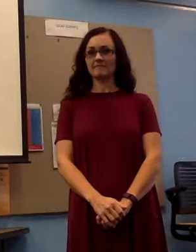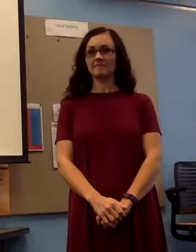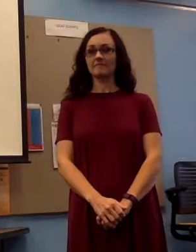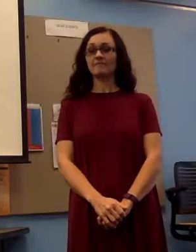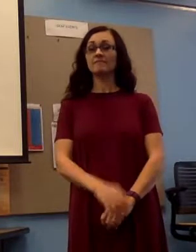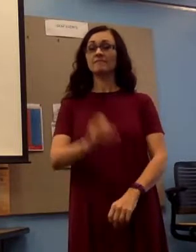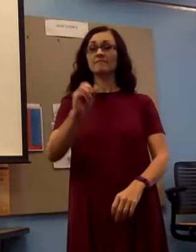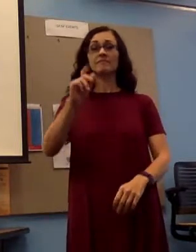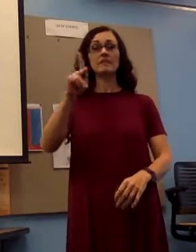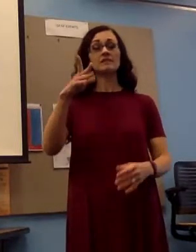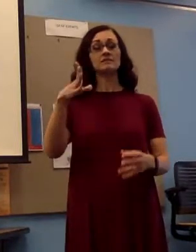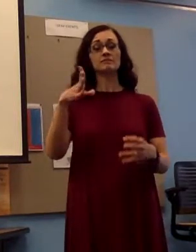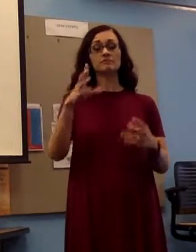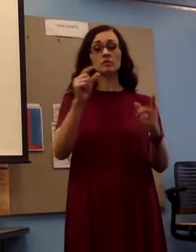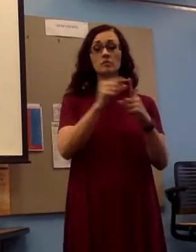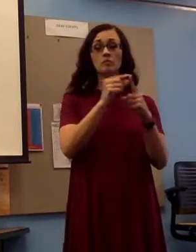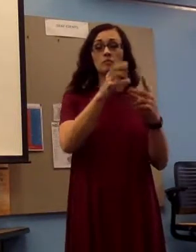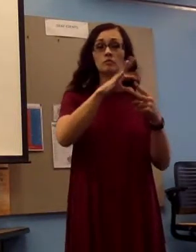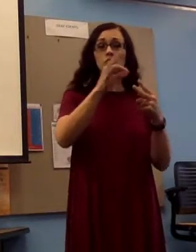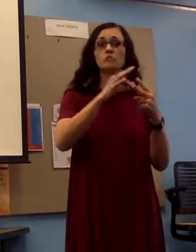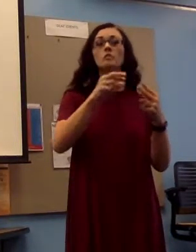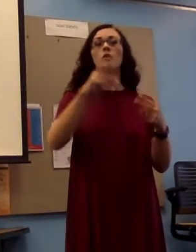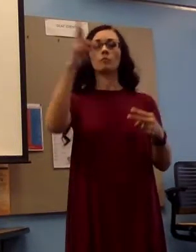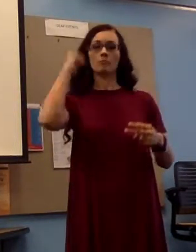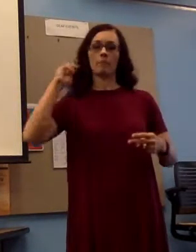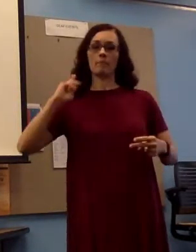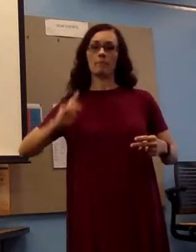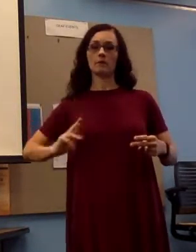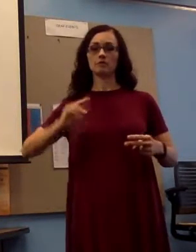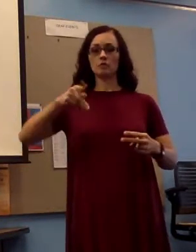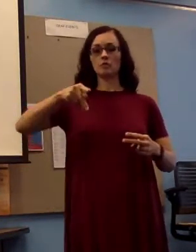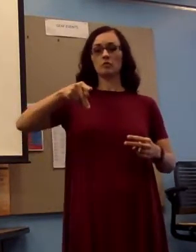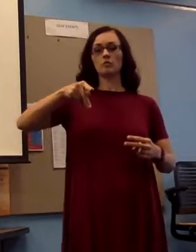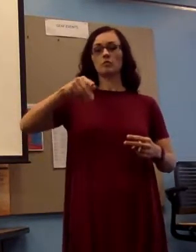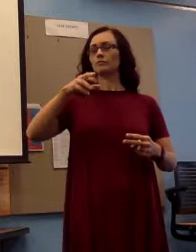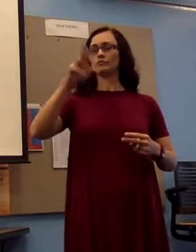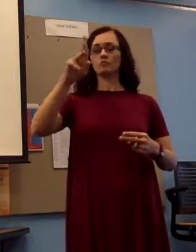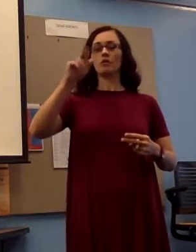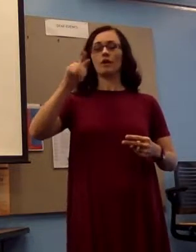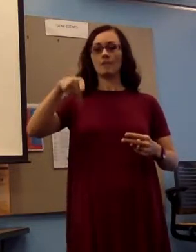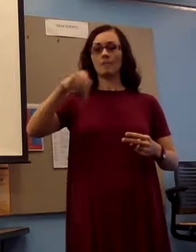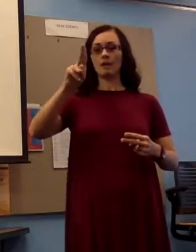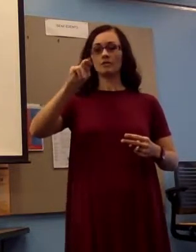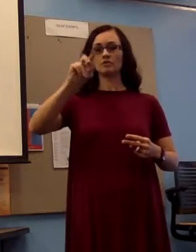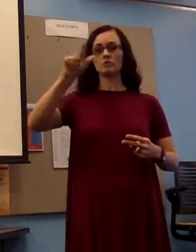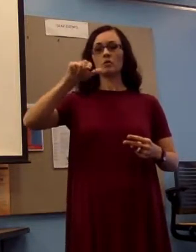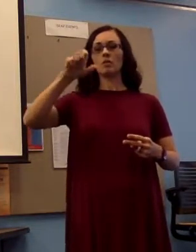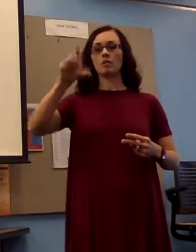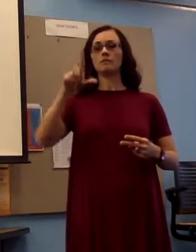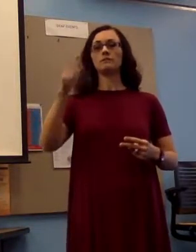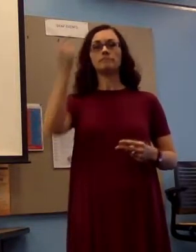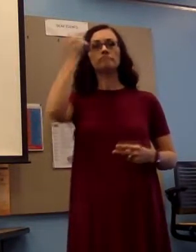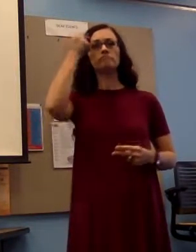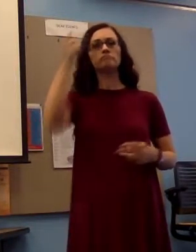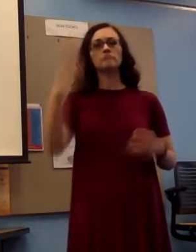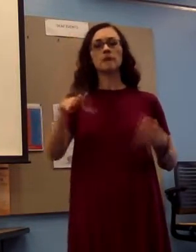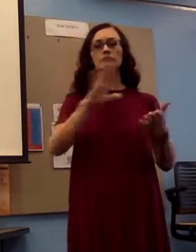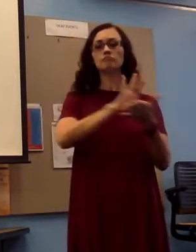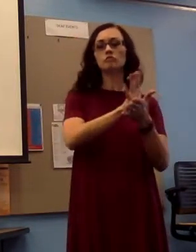Okay, I chose the word Rapunzel and immediately thought of the Disney movie Tangled. So I decided to research it more in